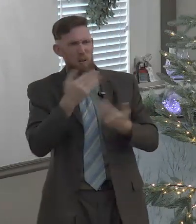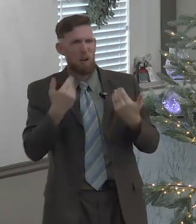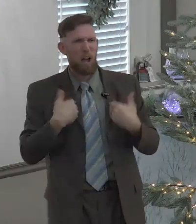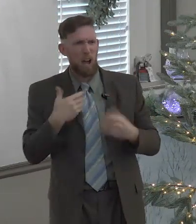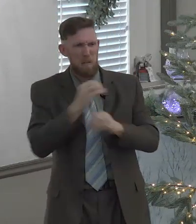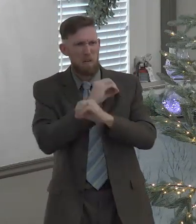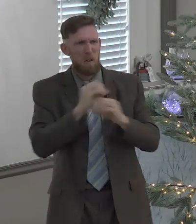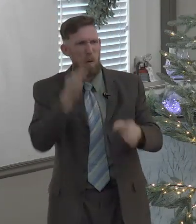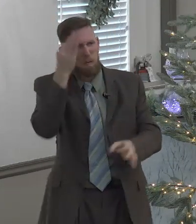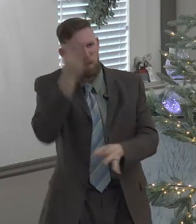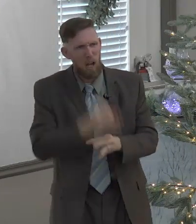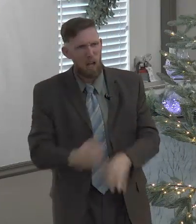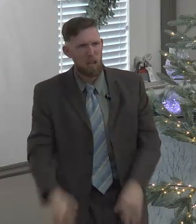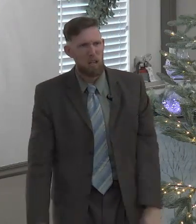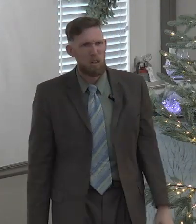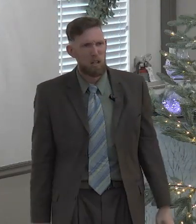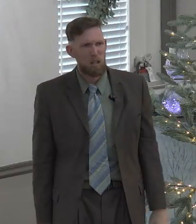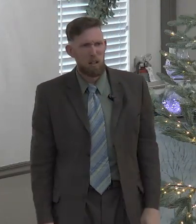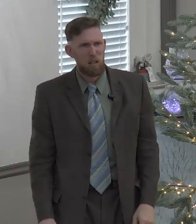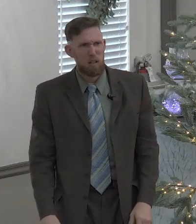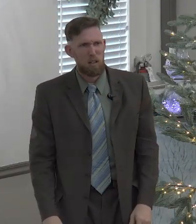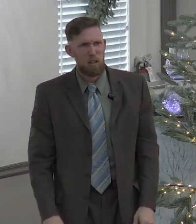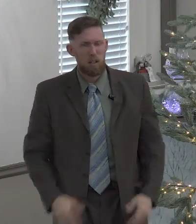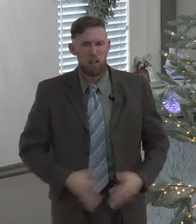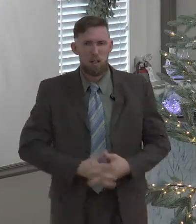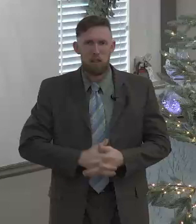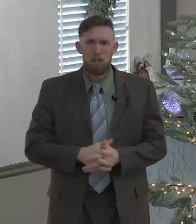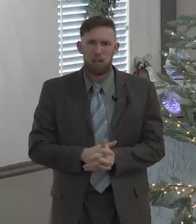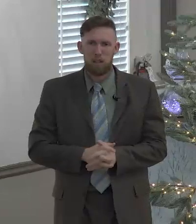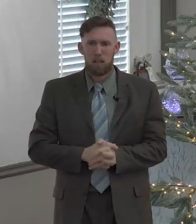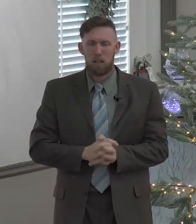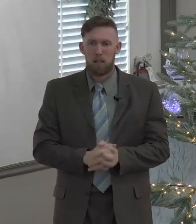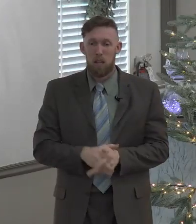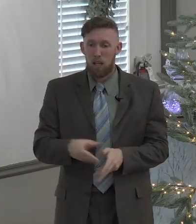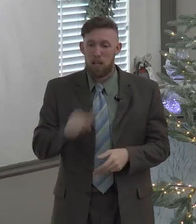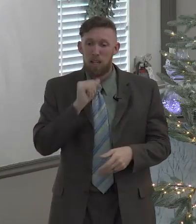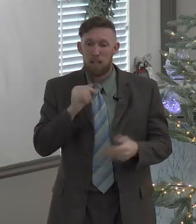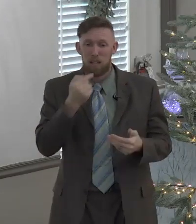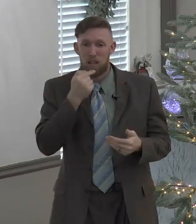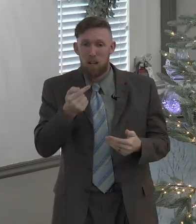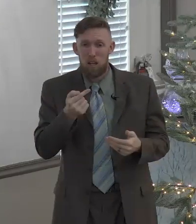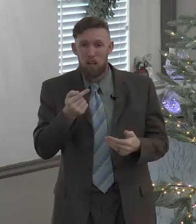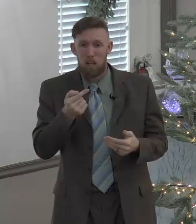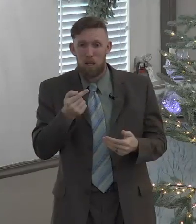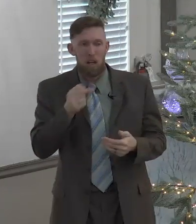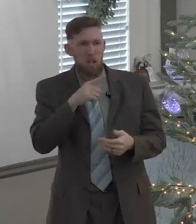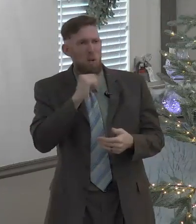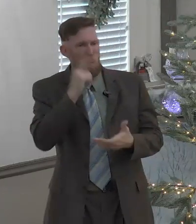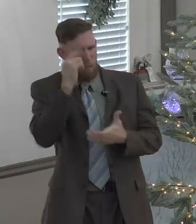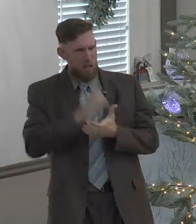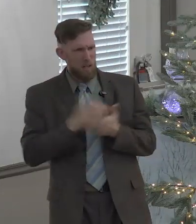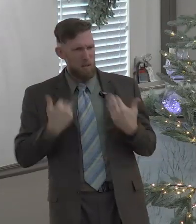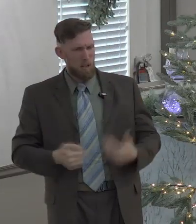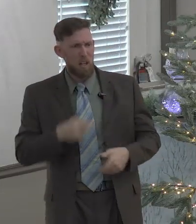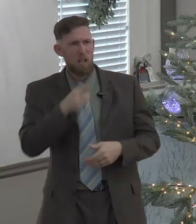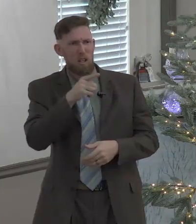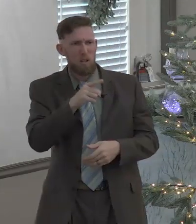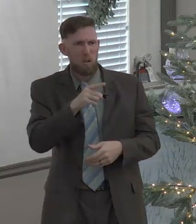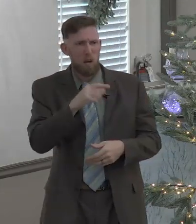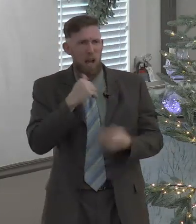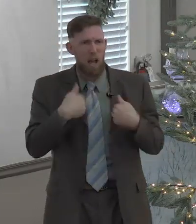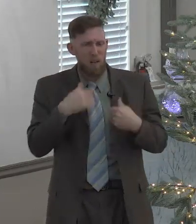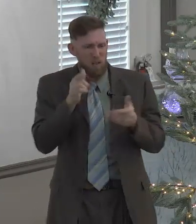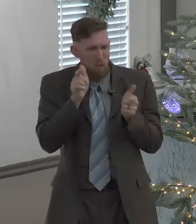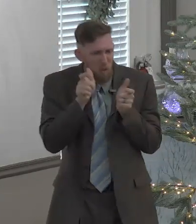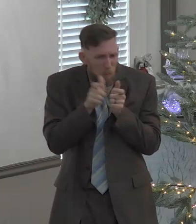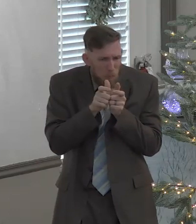No faith. No faith. Not little faith. How is it that you can't hardly believe? How is it that your faith is teeny tiny?